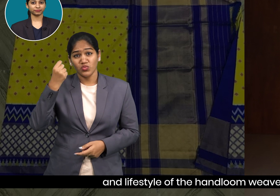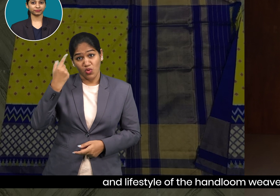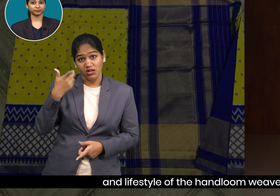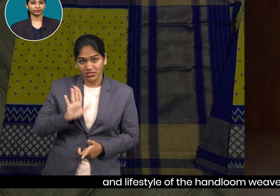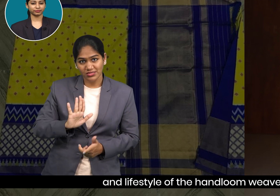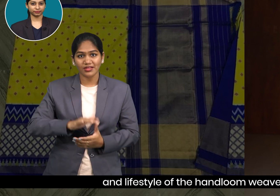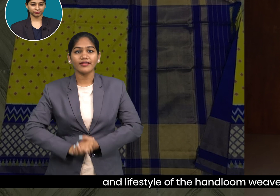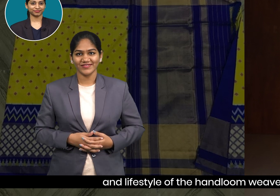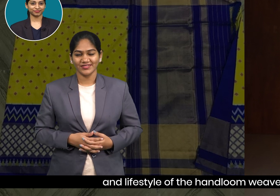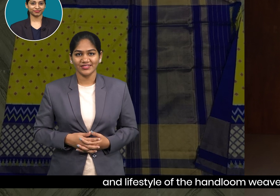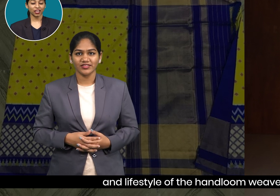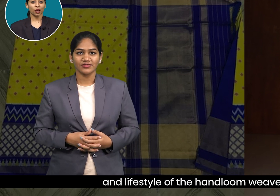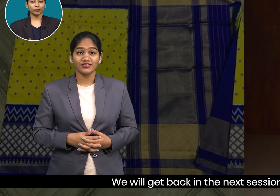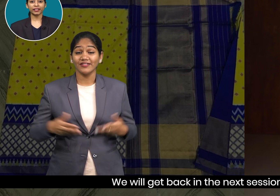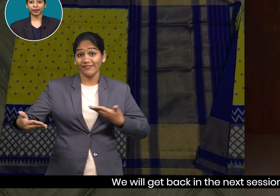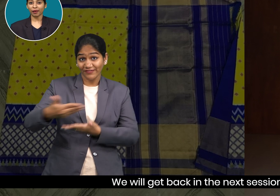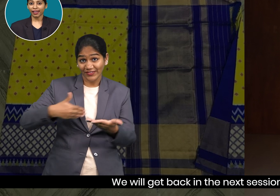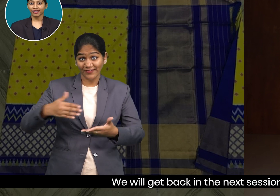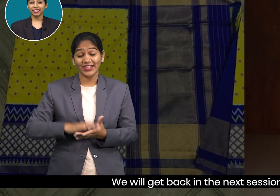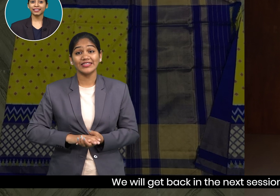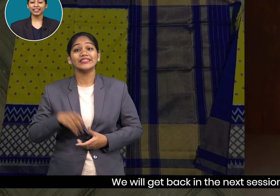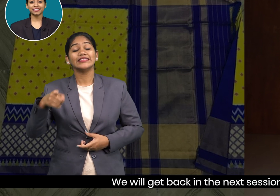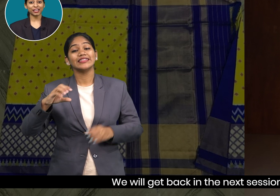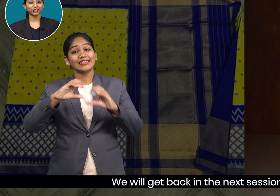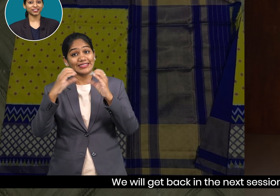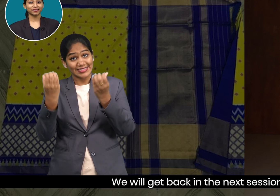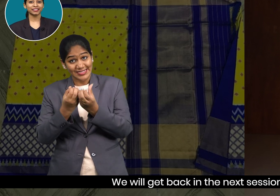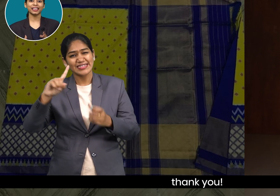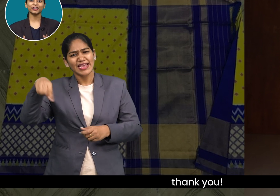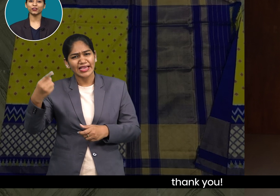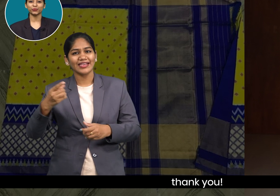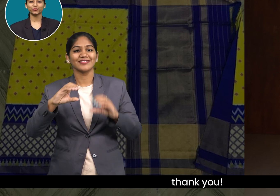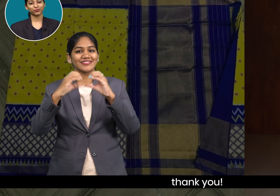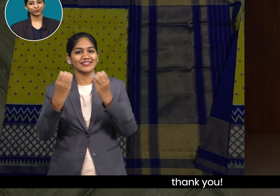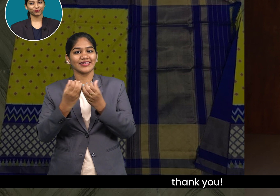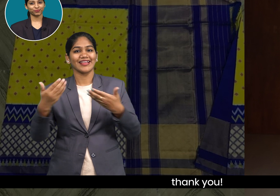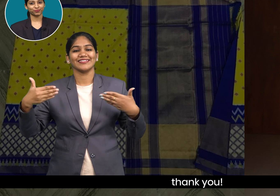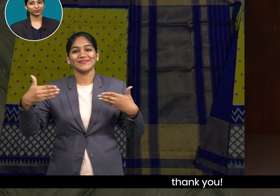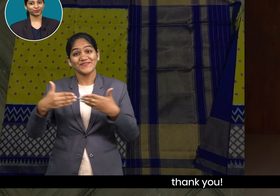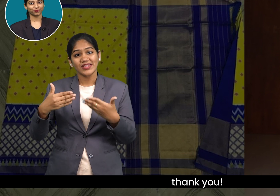We will get back in the next session. Thank you.